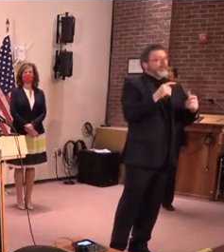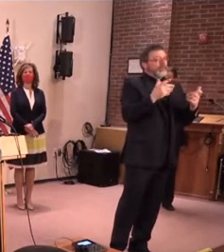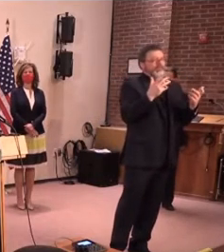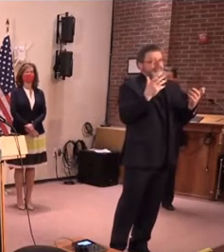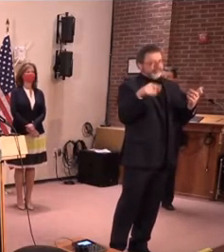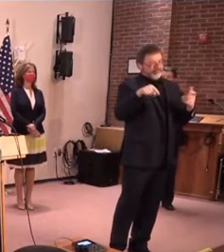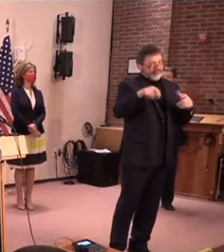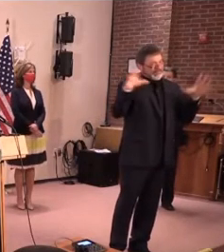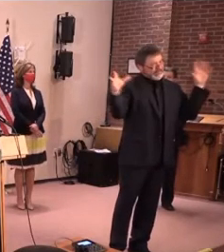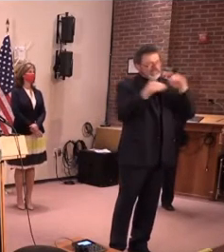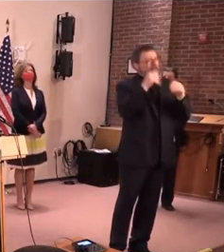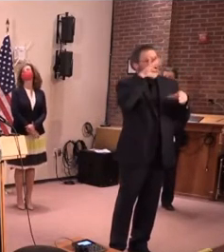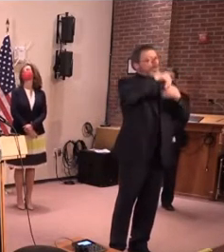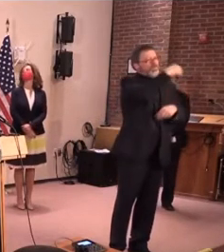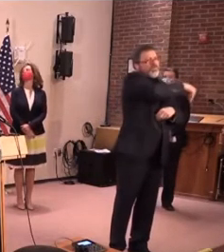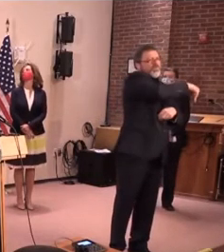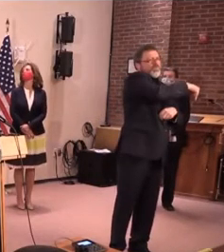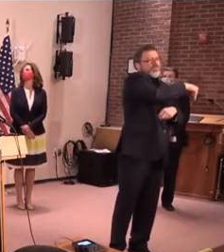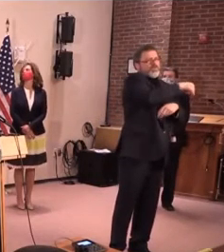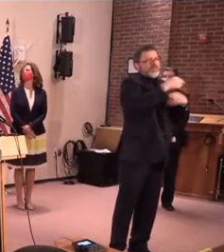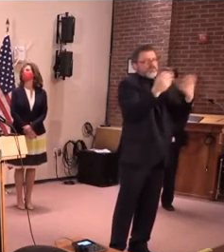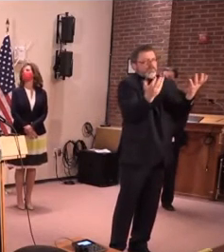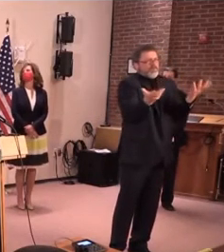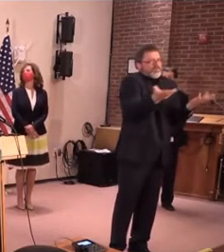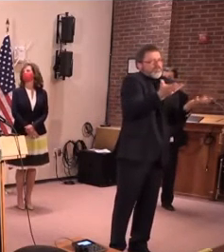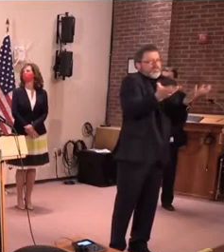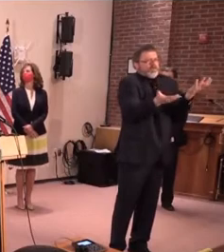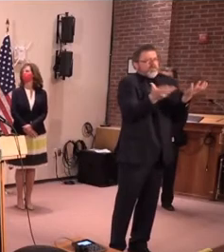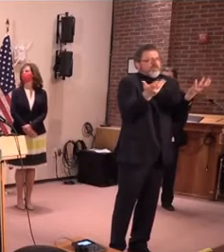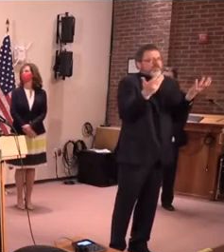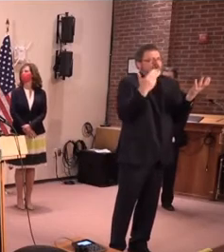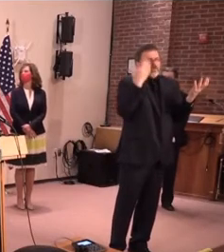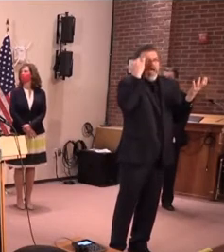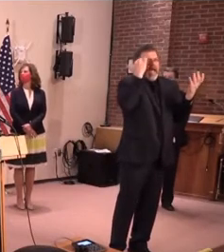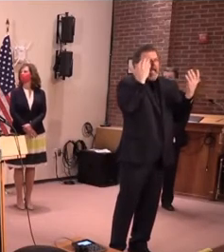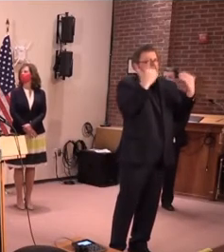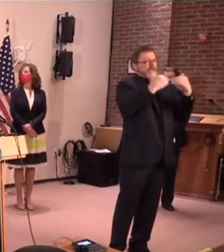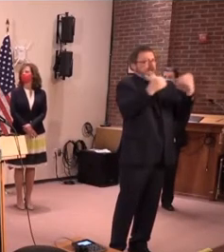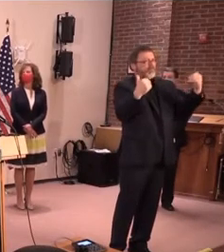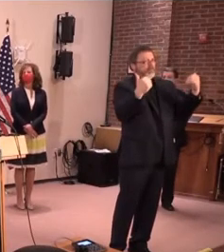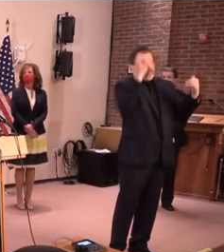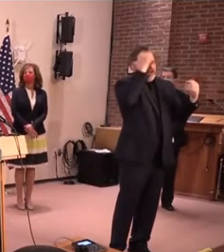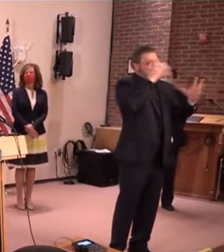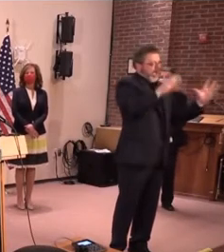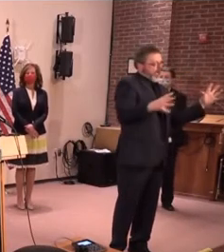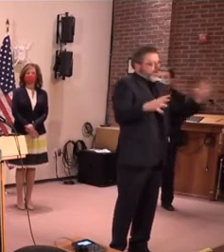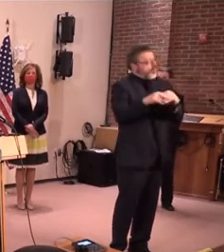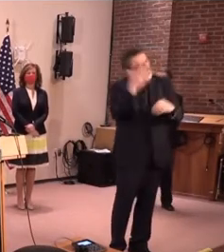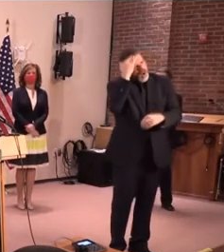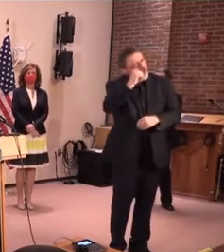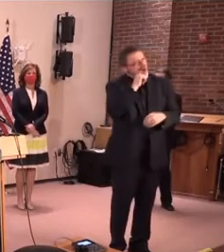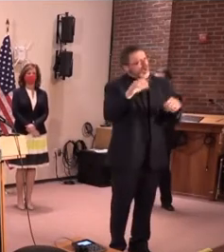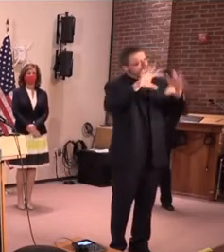why were the serology tests included to begin with, and when did that data start getting added?